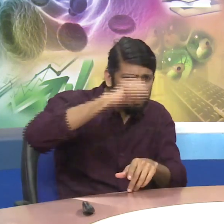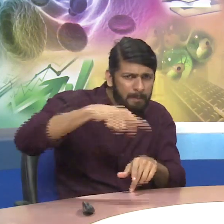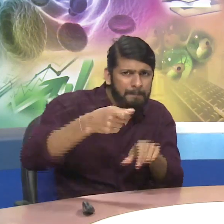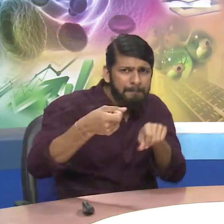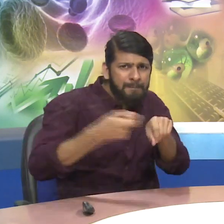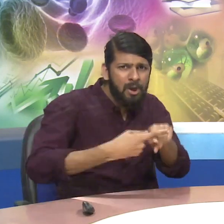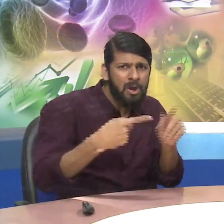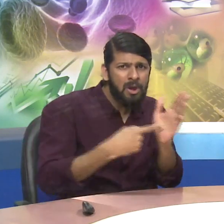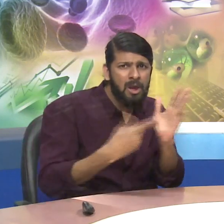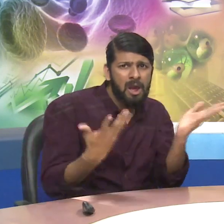frame its policies.